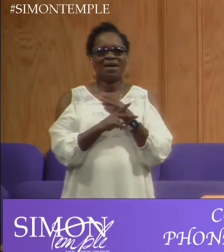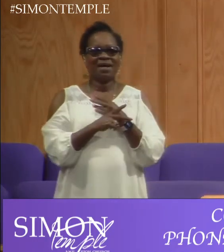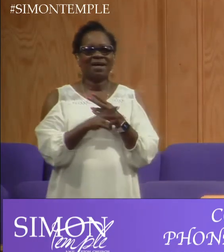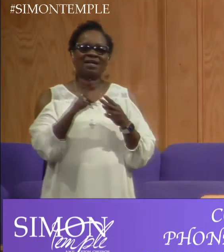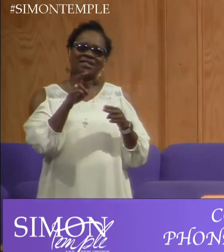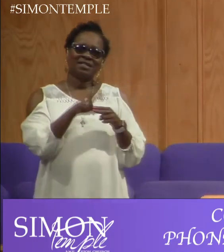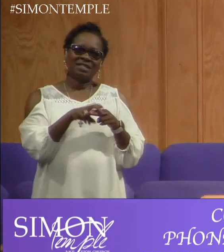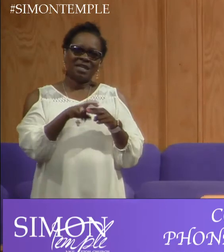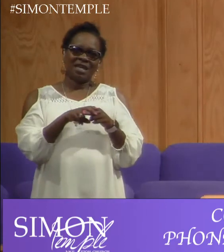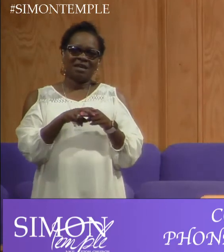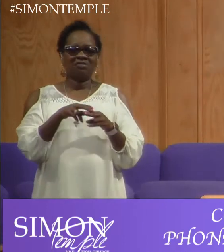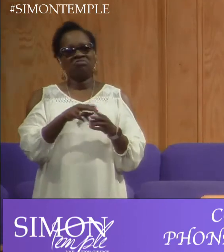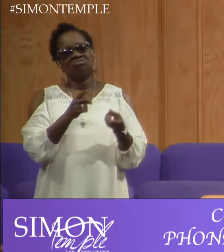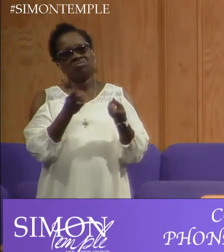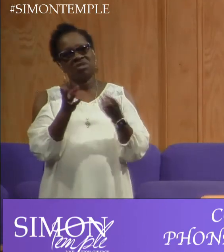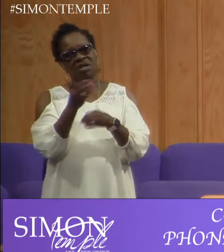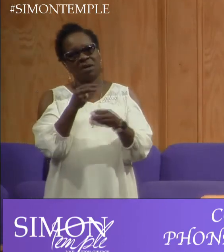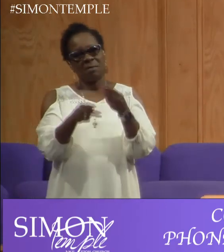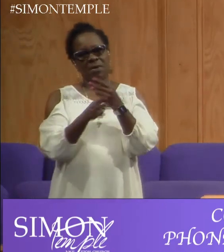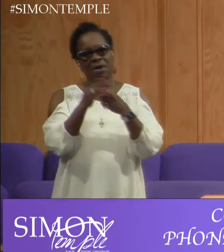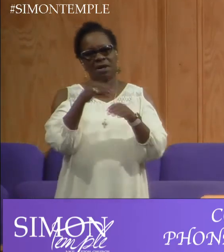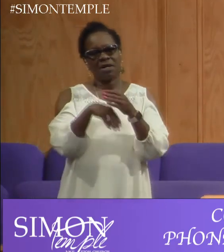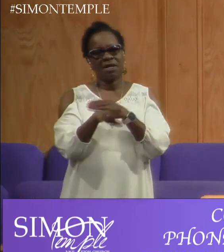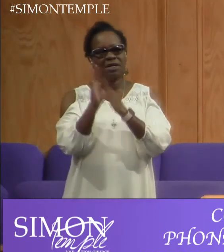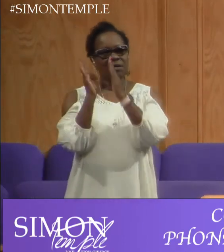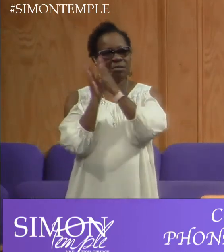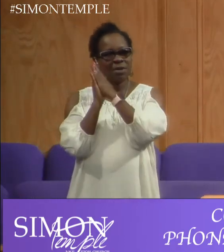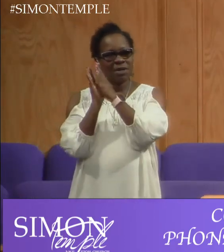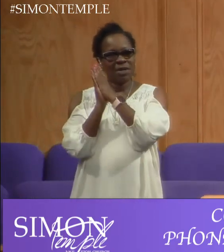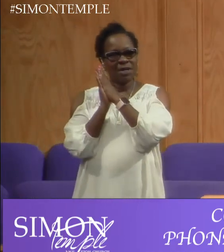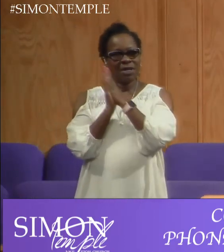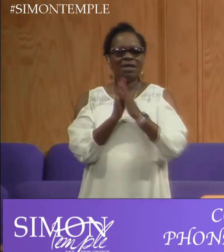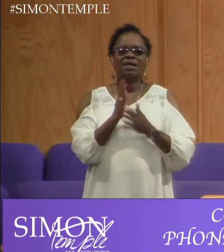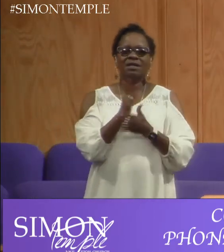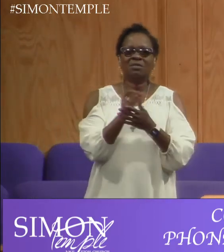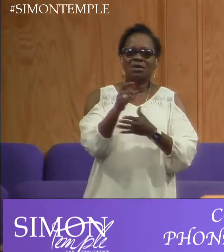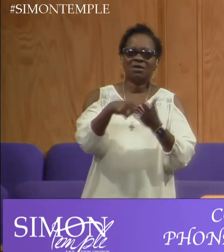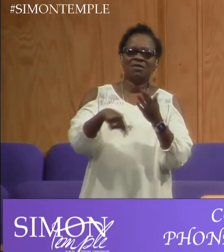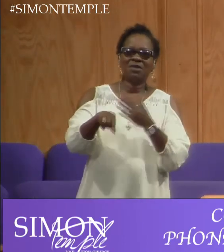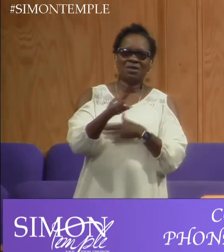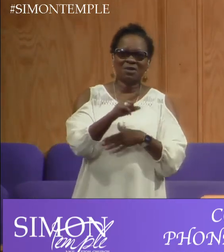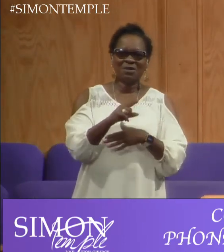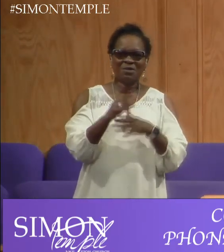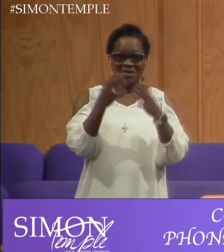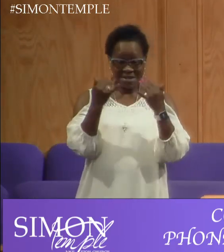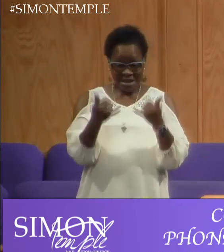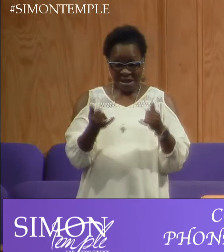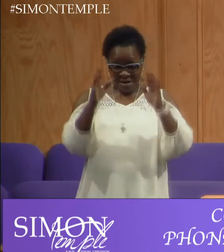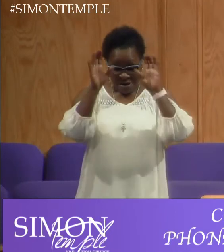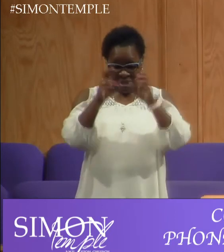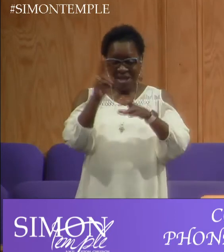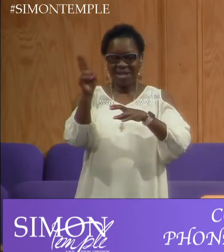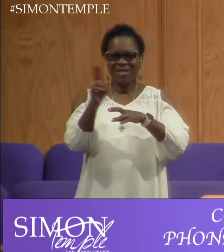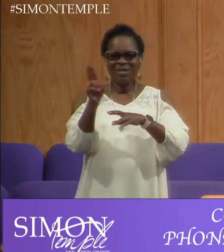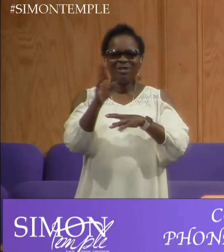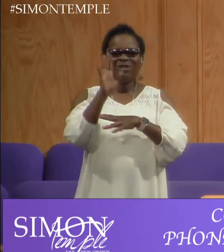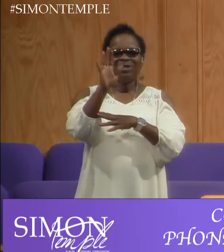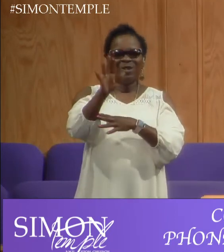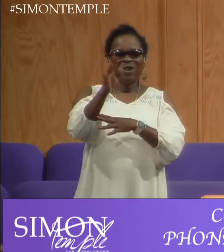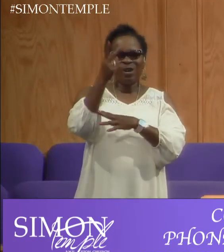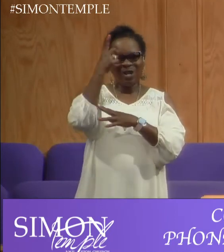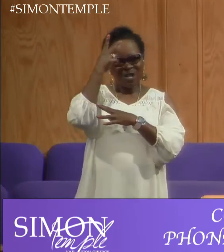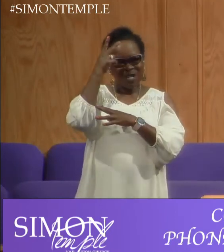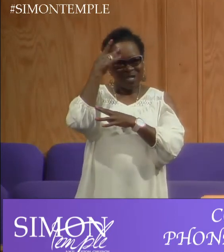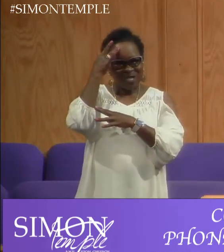your bed. Some of you have found a way to be able to use your smart TV and put us on your screen, on your 70-inch. And we